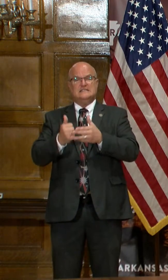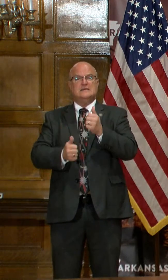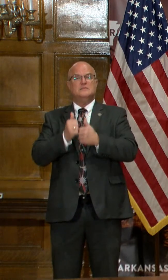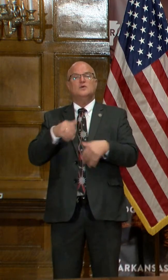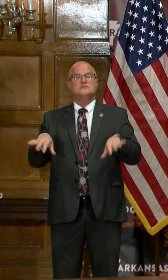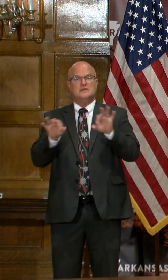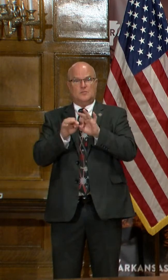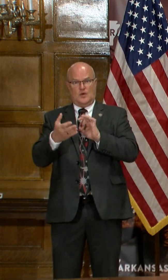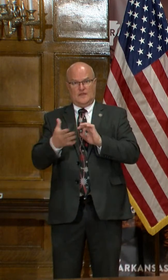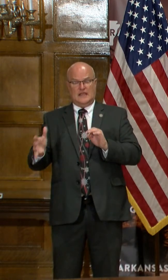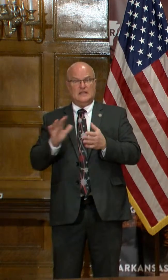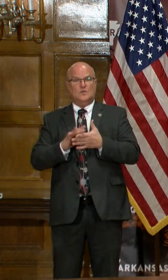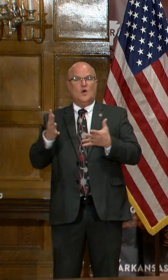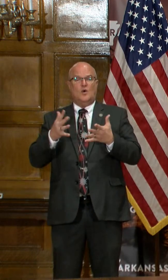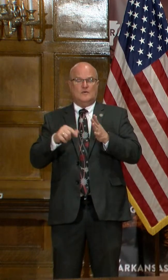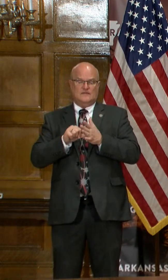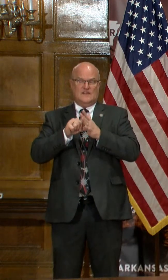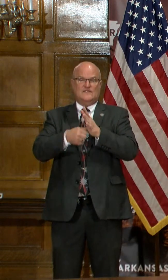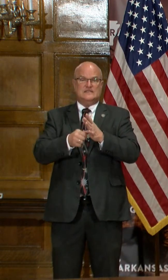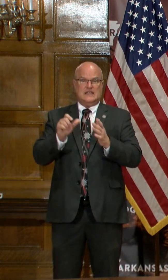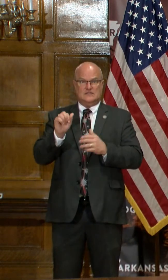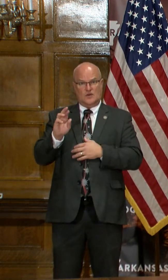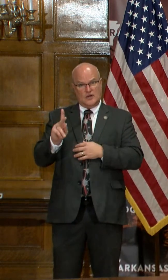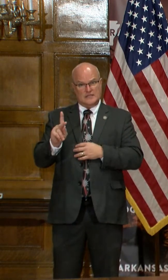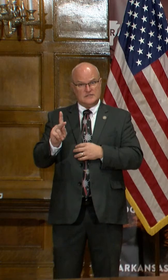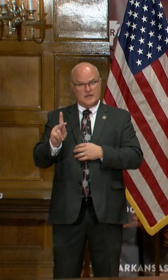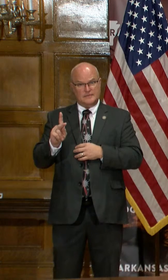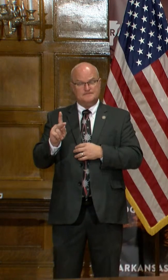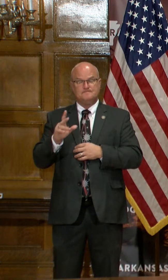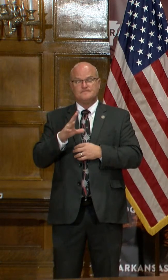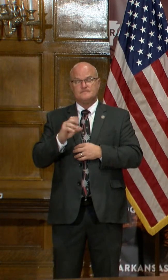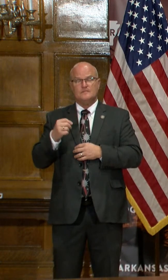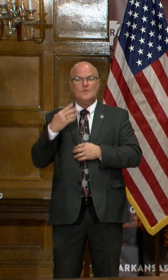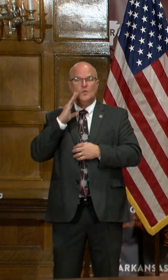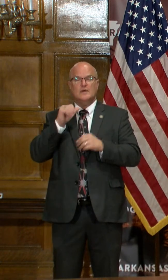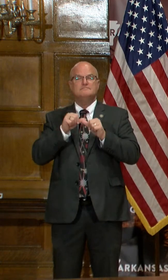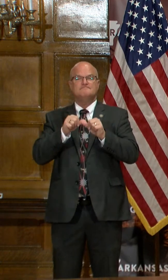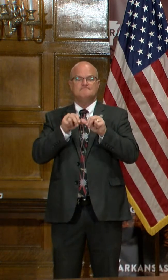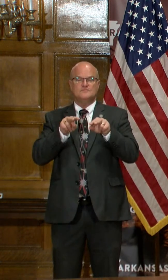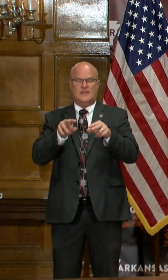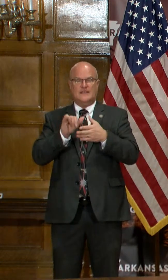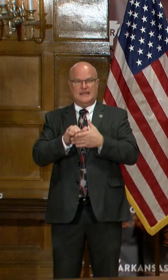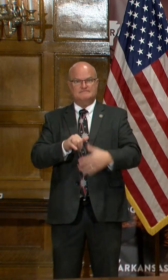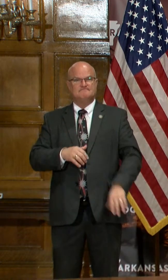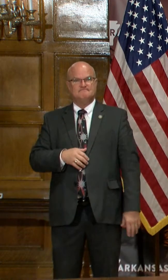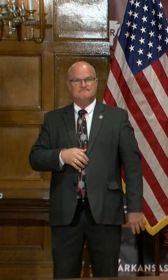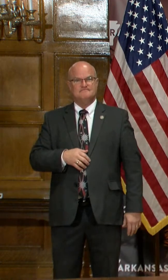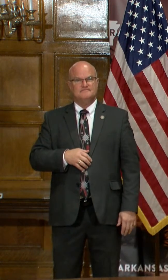most important thing. That's what we've emphasized in Arkansas, and we'll continue to look at that.